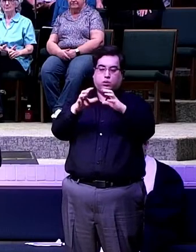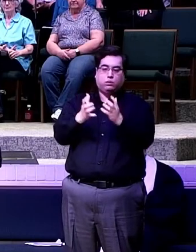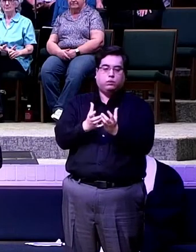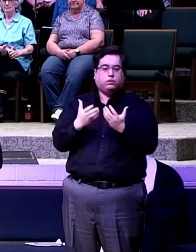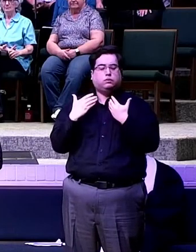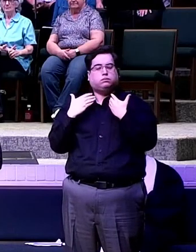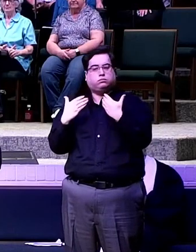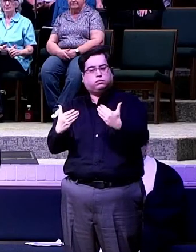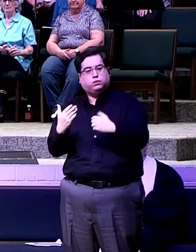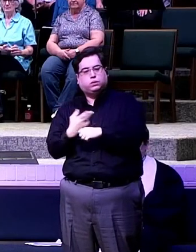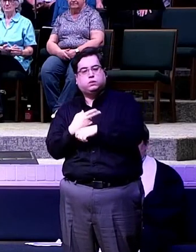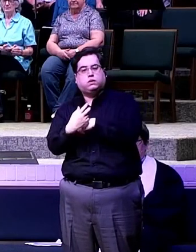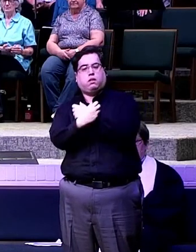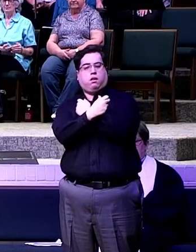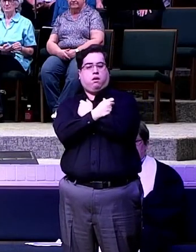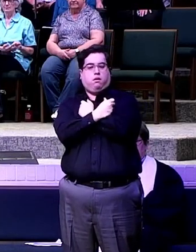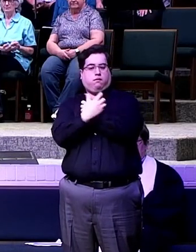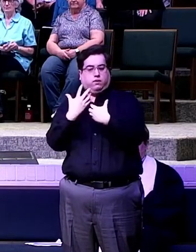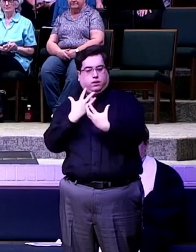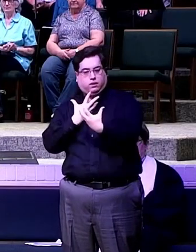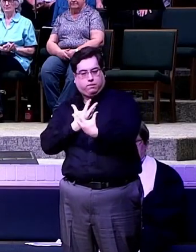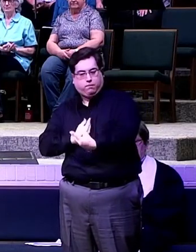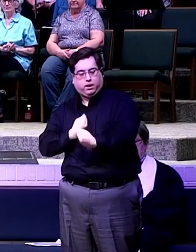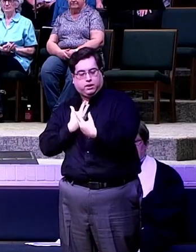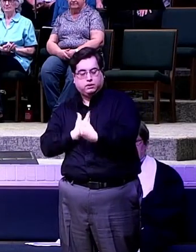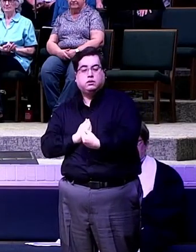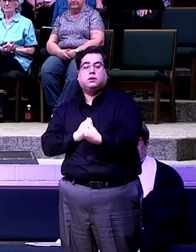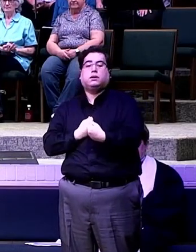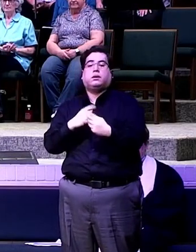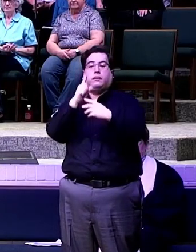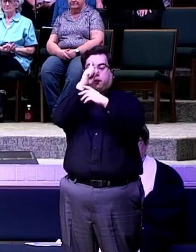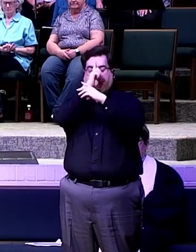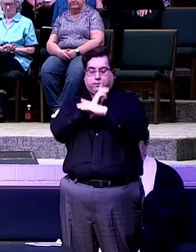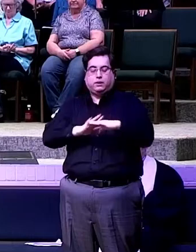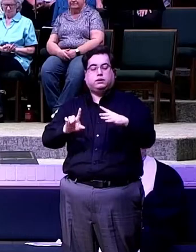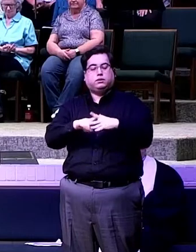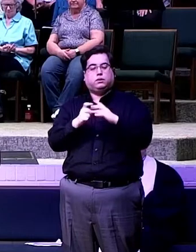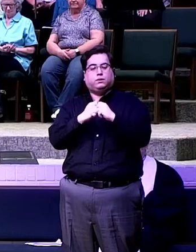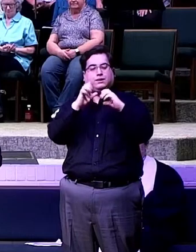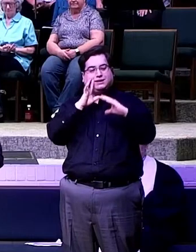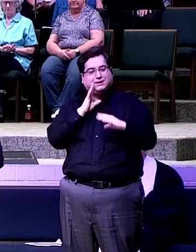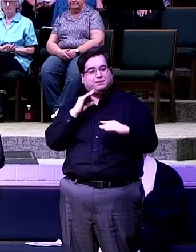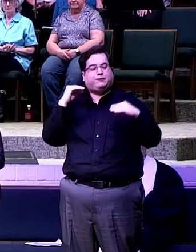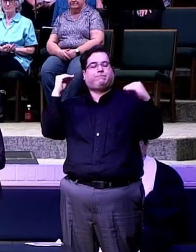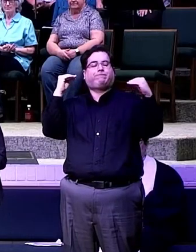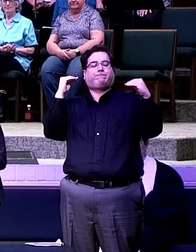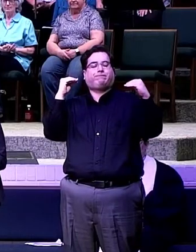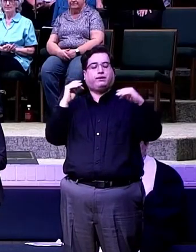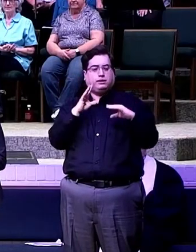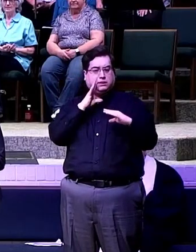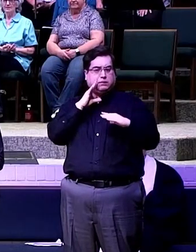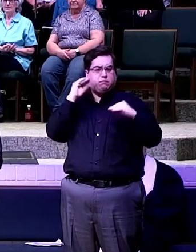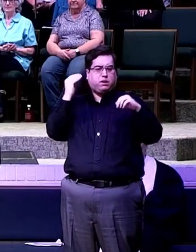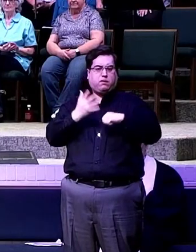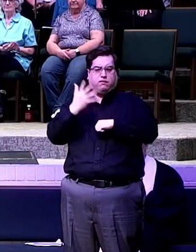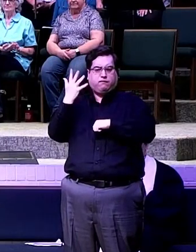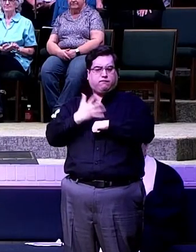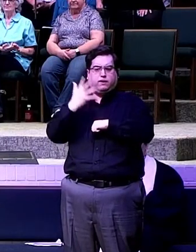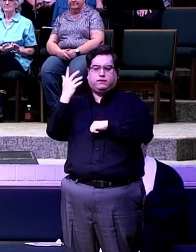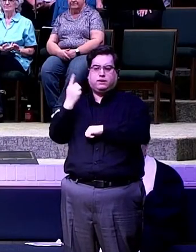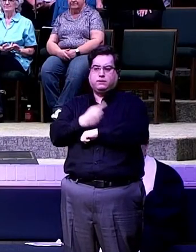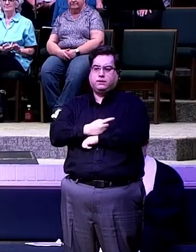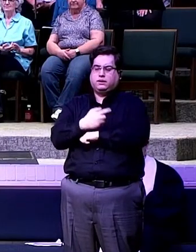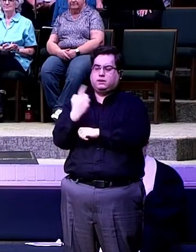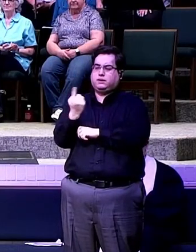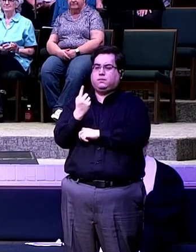and compassion. Peace begins with a smile. Smile five times a day at someone you